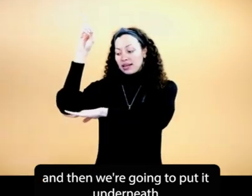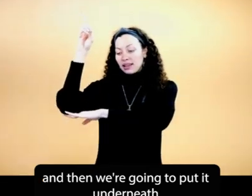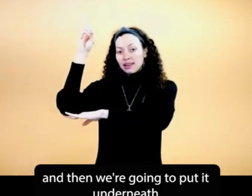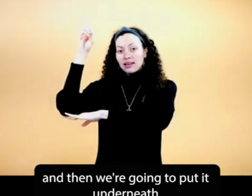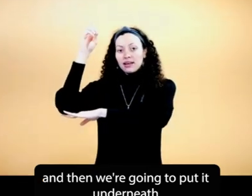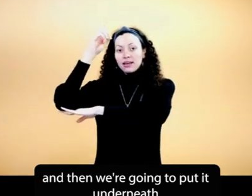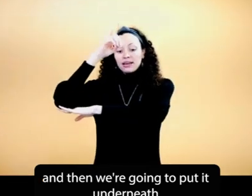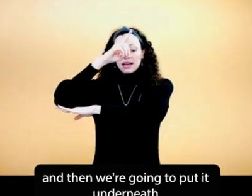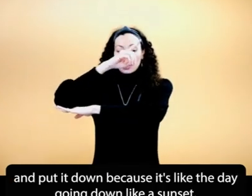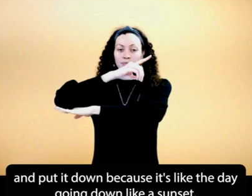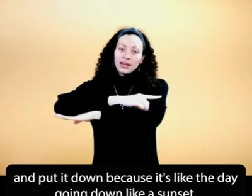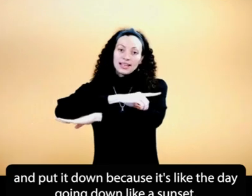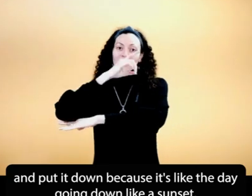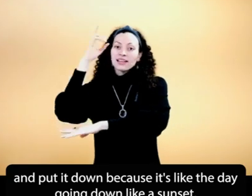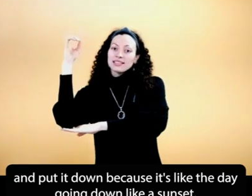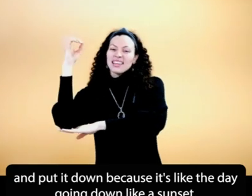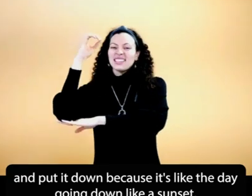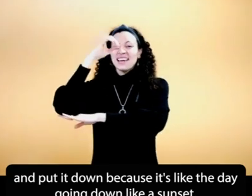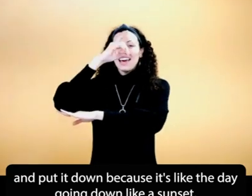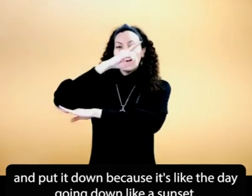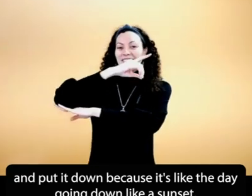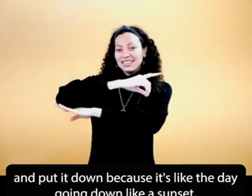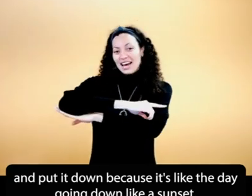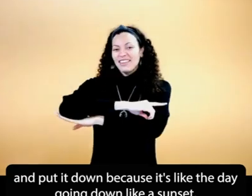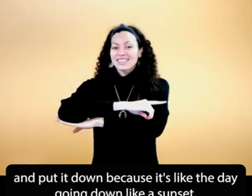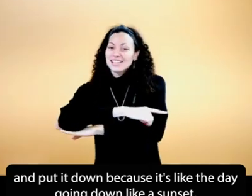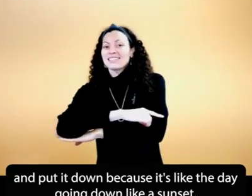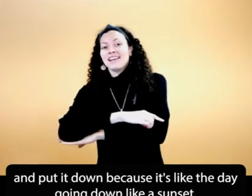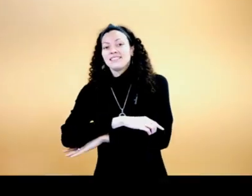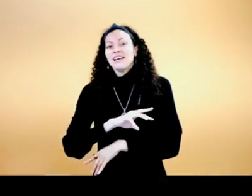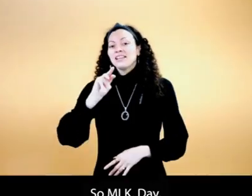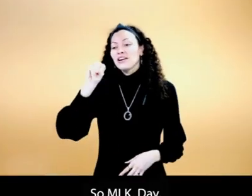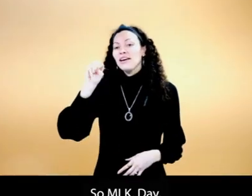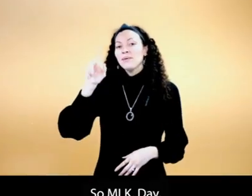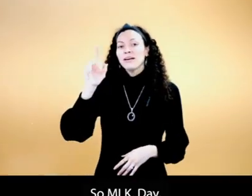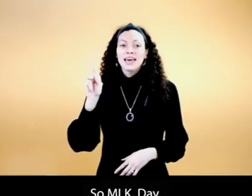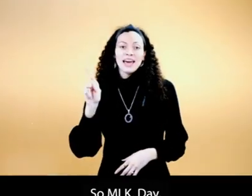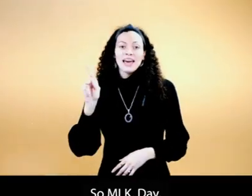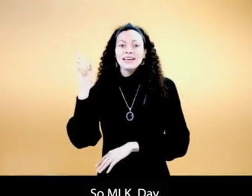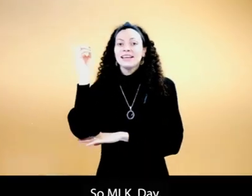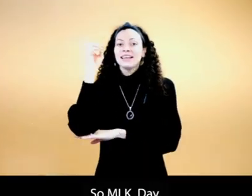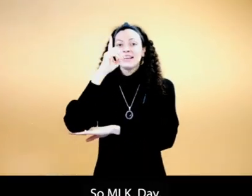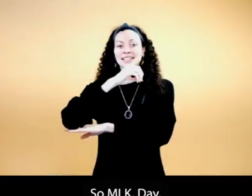underneath and put it down because it's like the day going down like a sunset. So MLK,